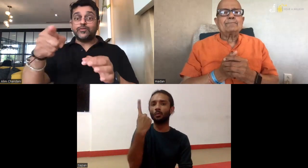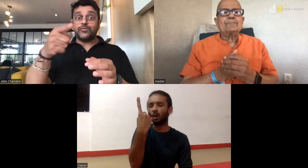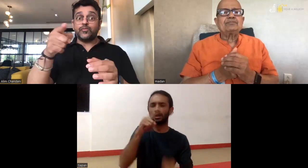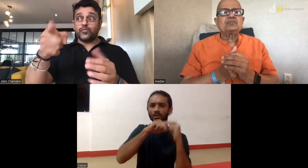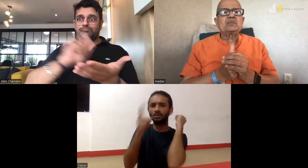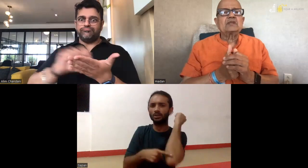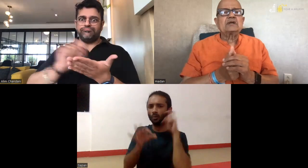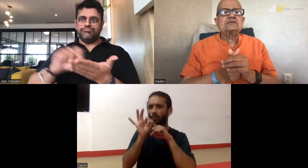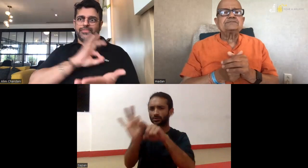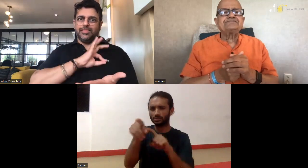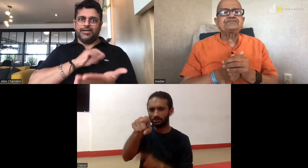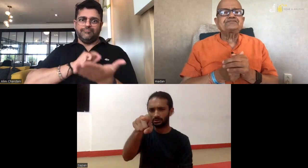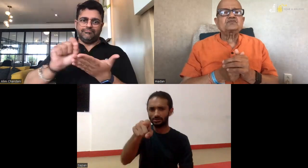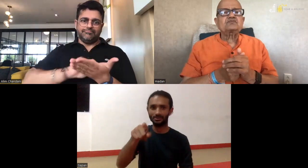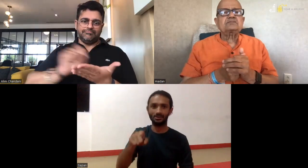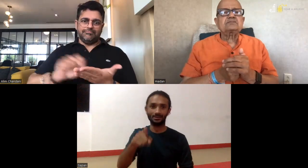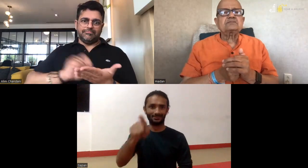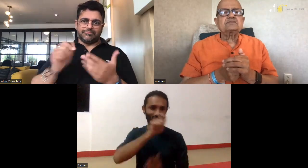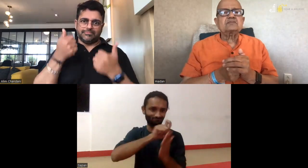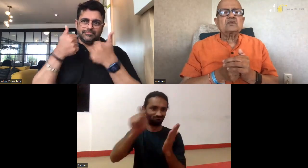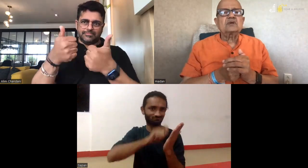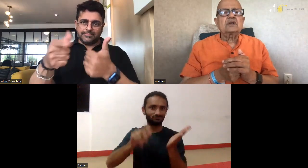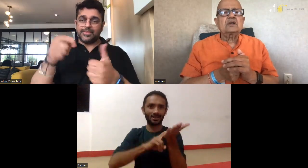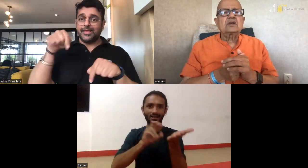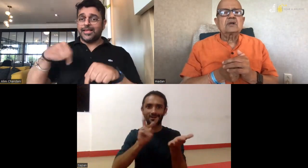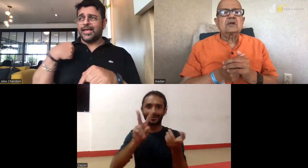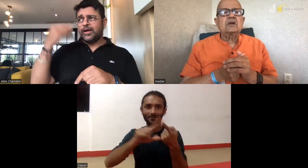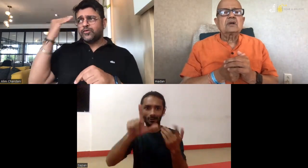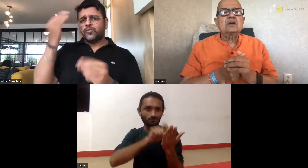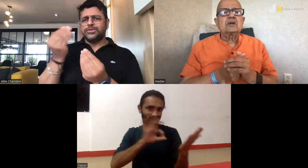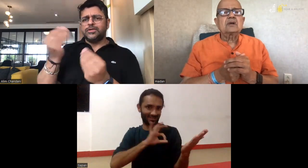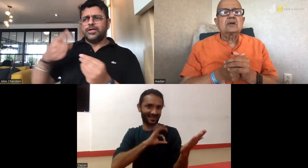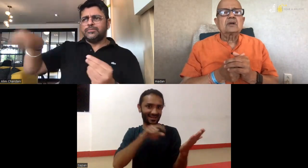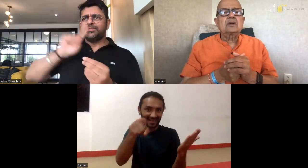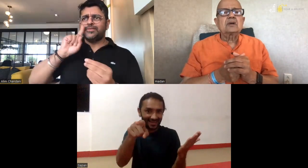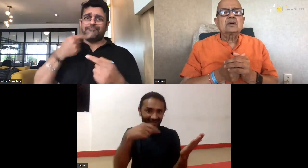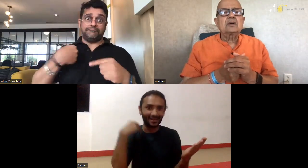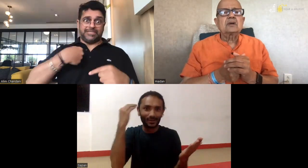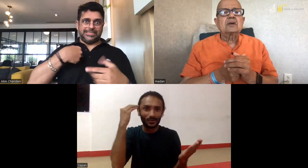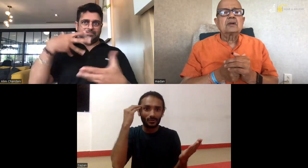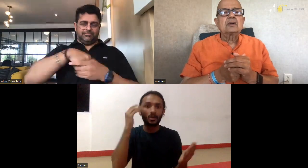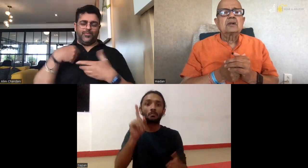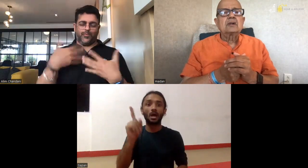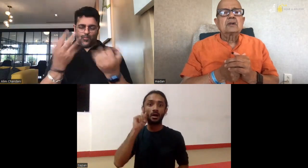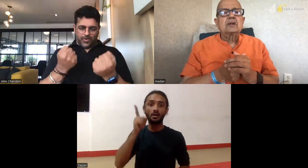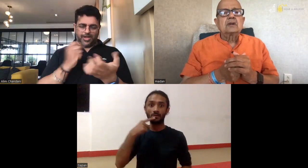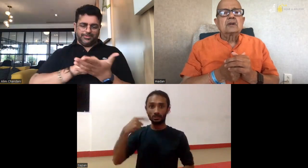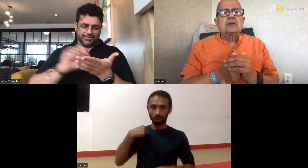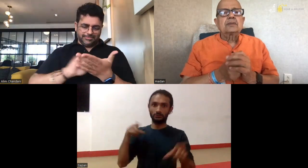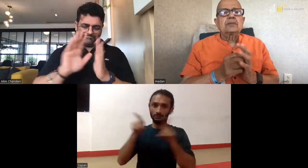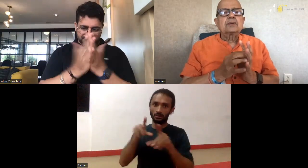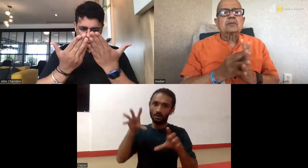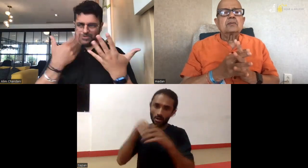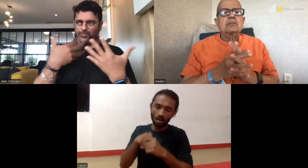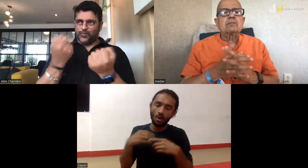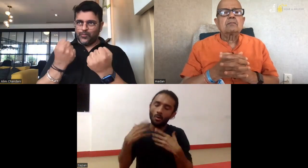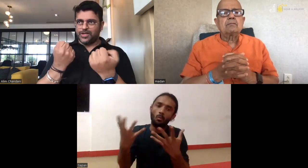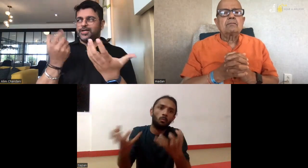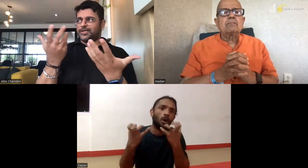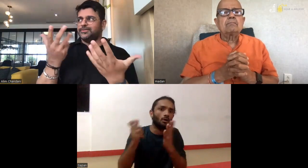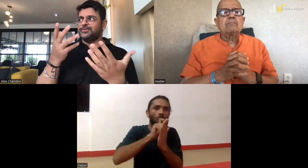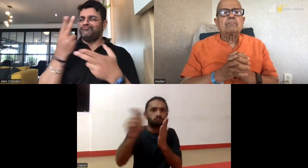deaf community. So she told me that you have your group also. You should get you